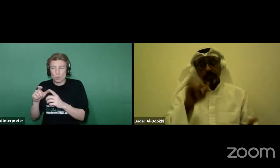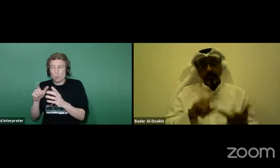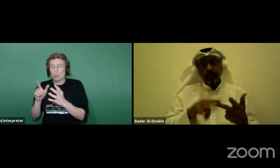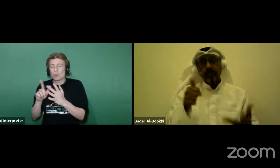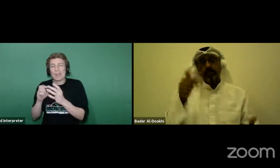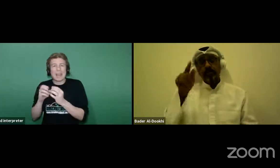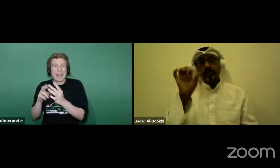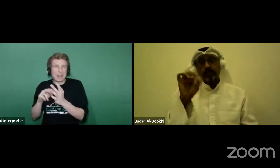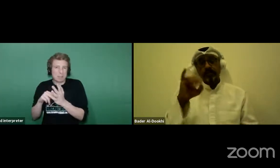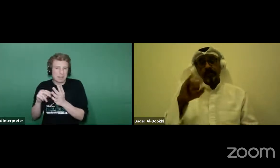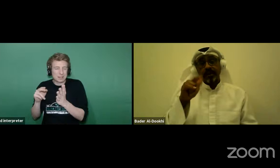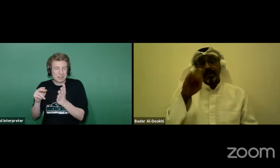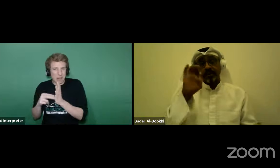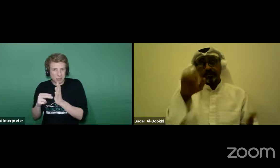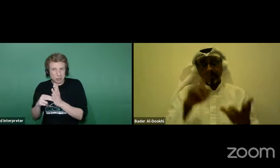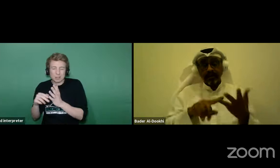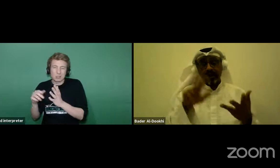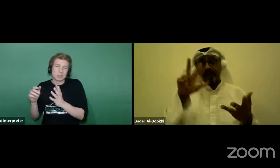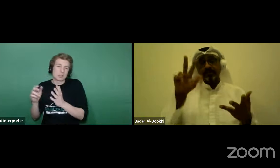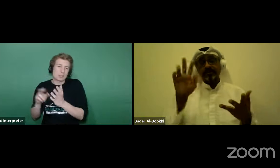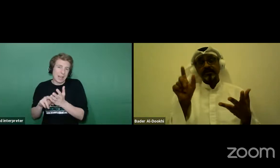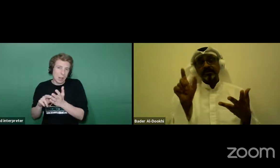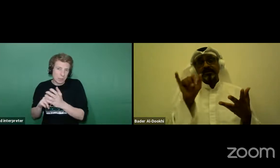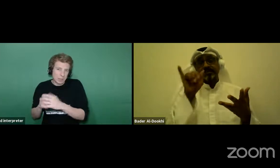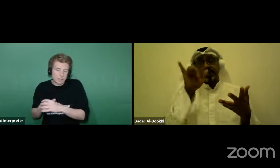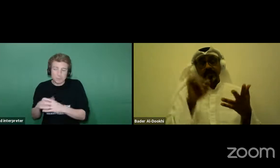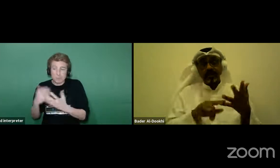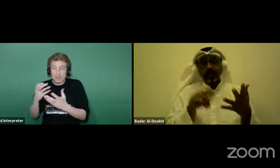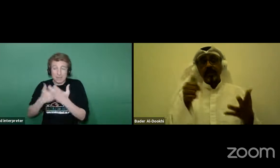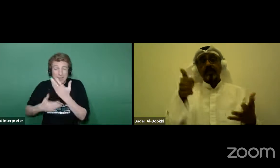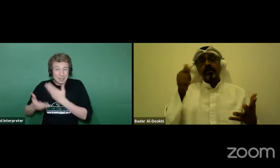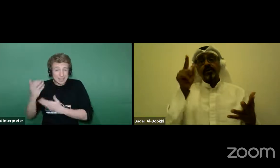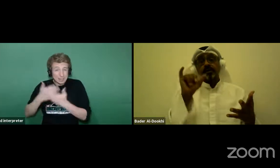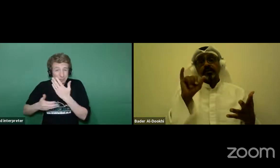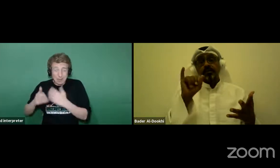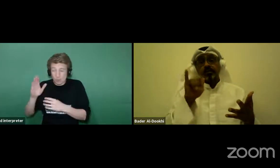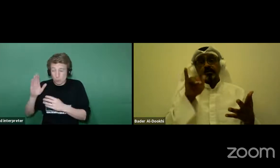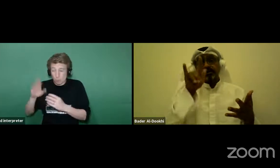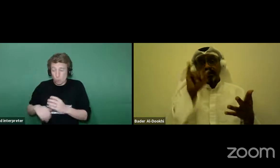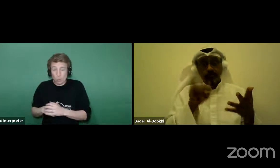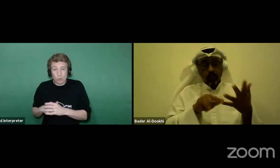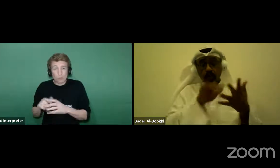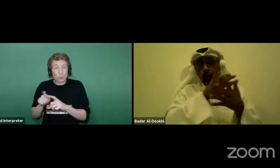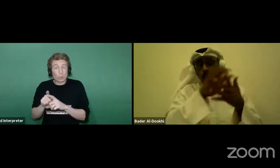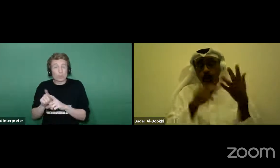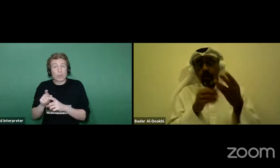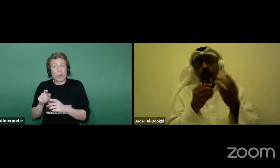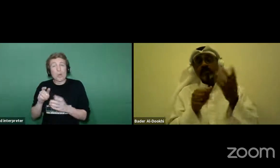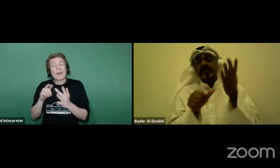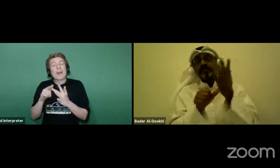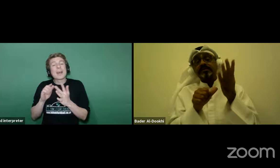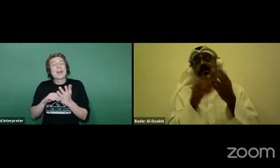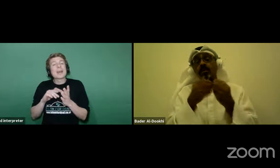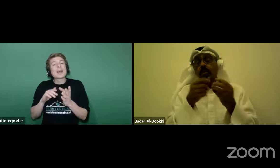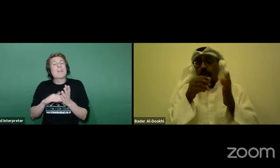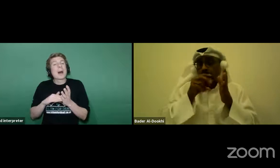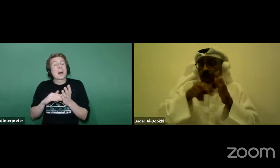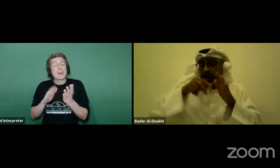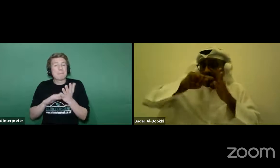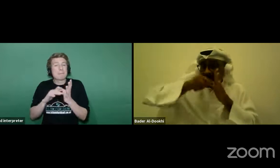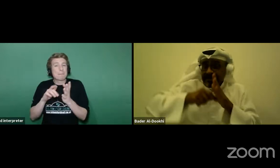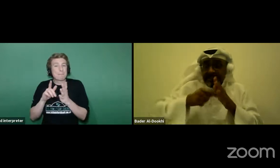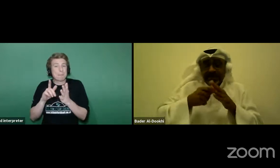Nasa'i, all of them he's explained. And he's also explained the Muwatta of Imam Malik. And he's in the process